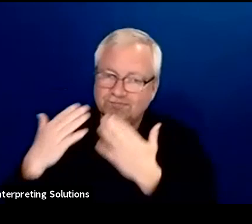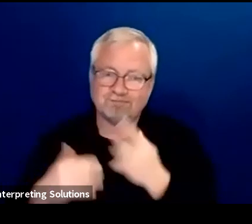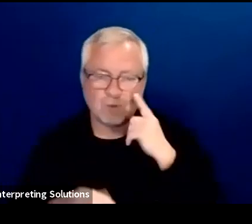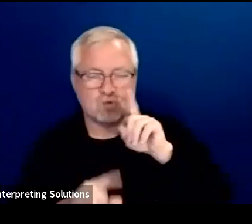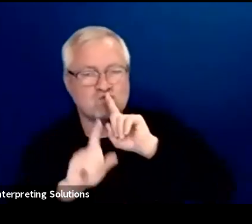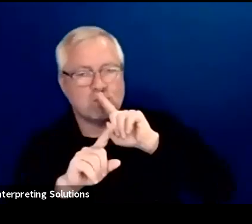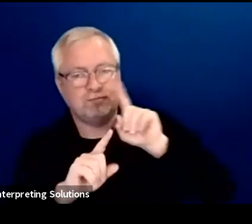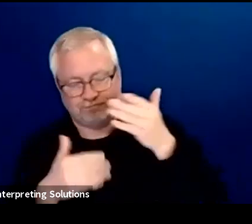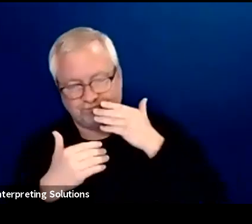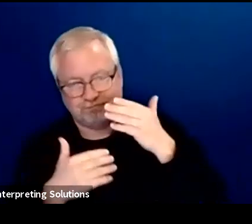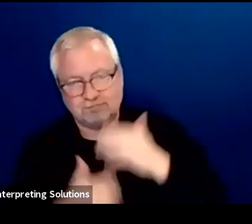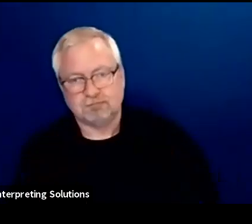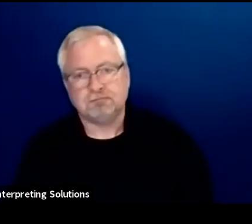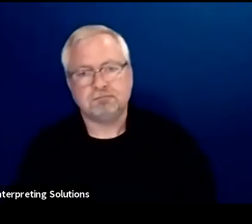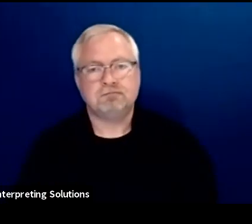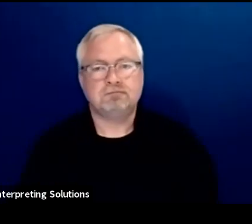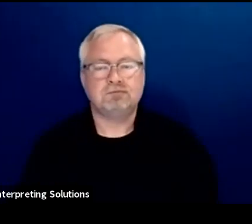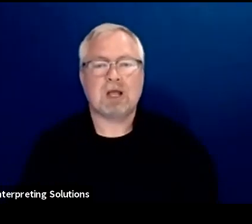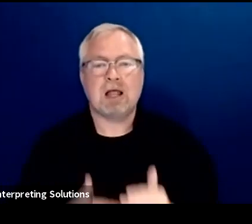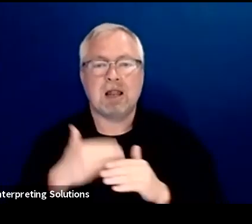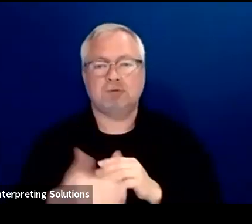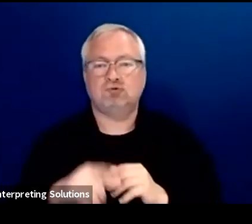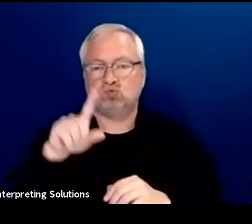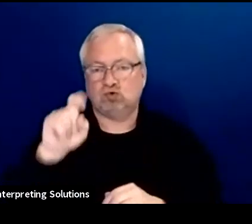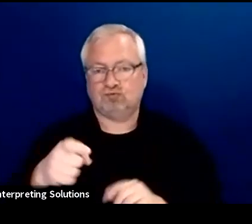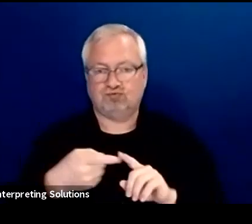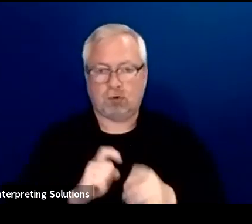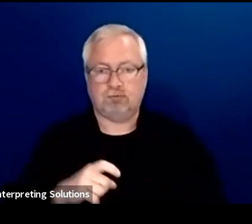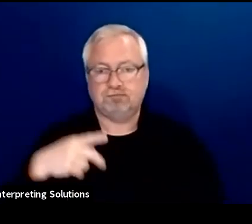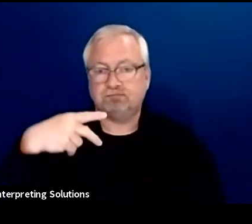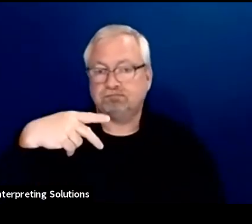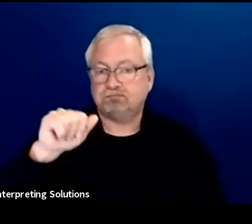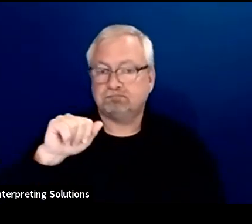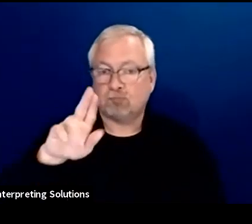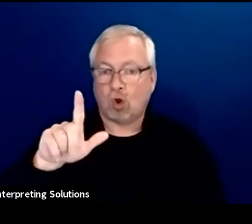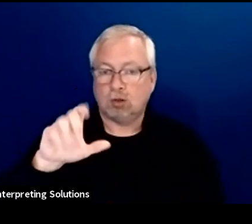Next question comes from the line of Paul Scott from Forum News Service. Your line is now open.